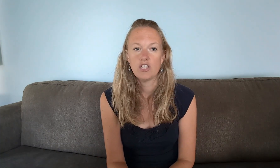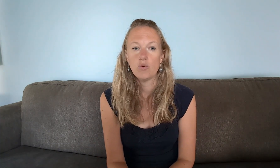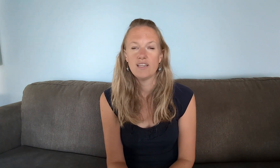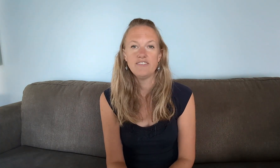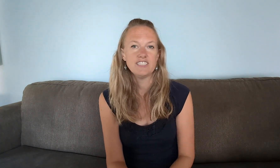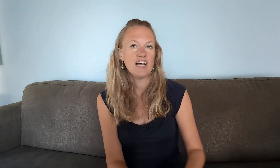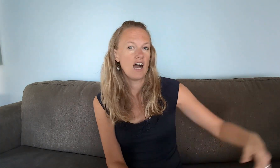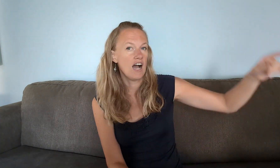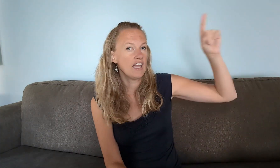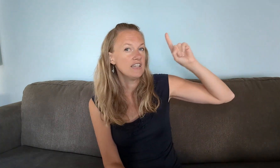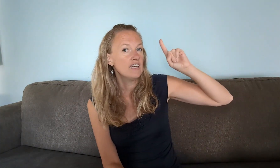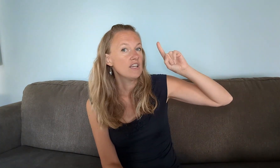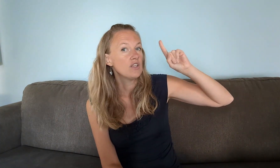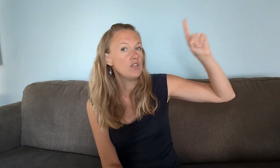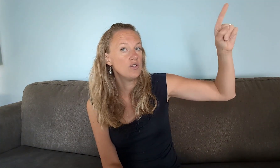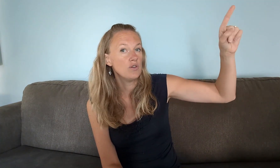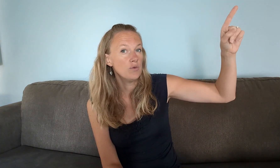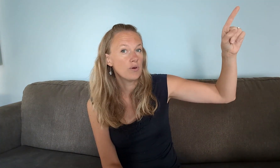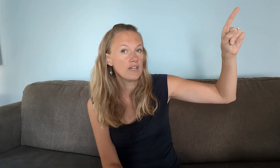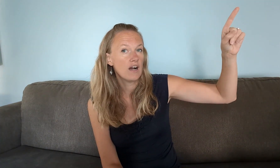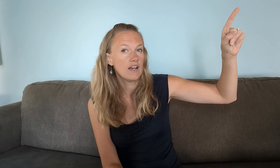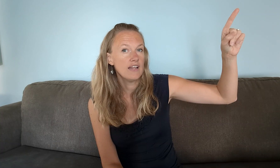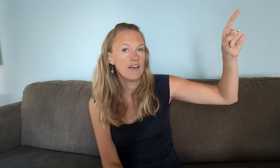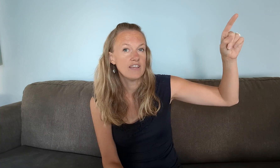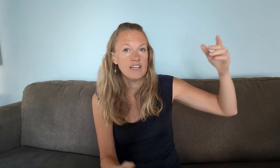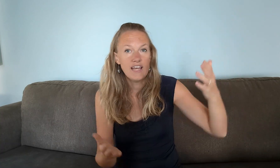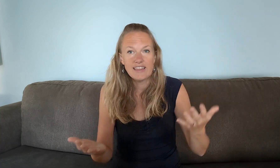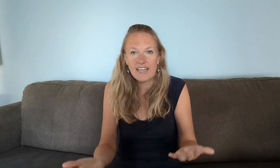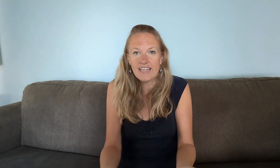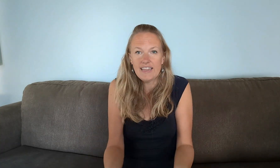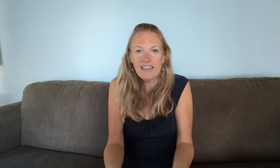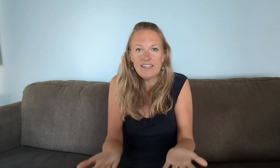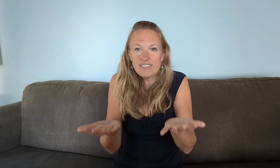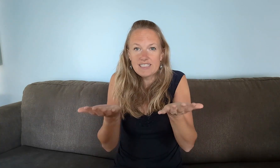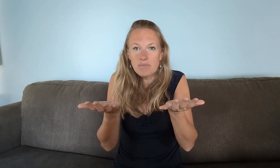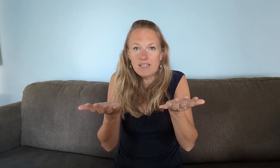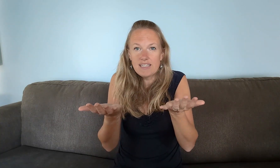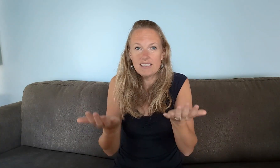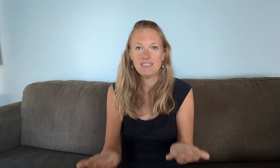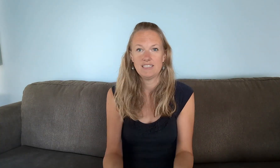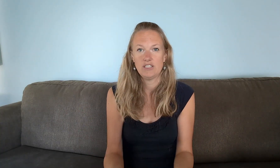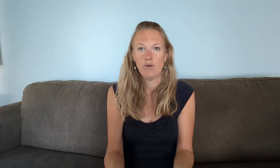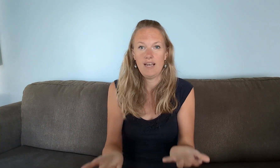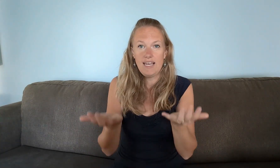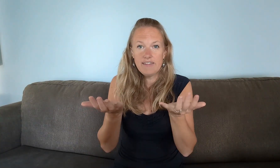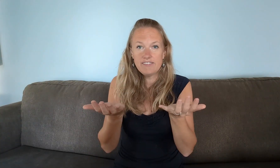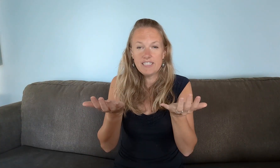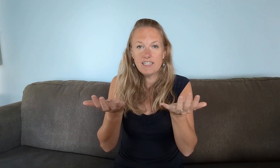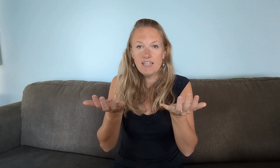You are lifted high. You, pointing to God in heaven, and then lift something like this. You are lifted.